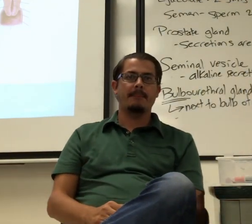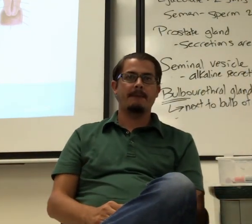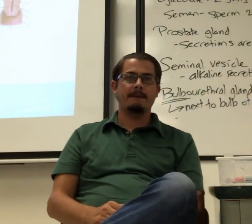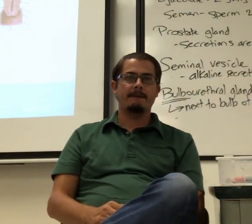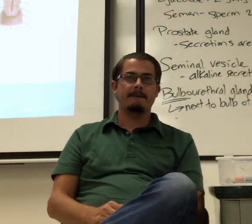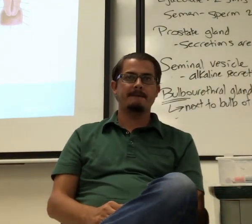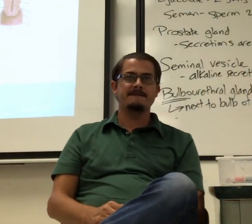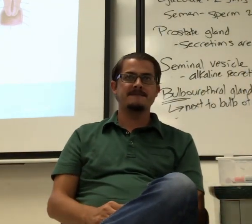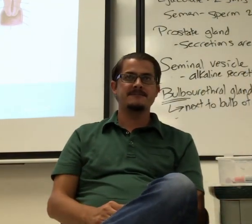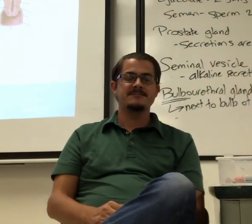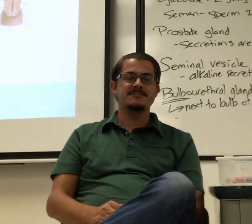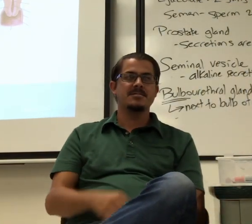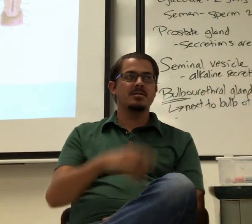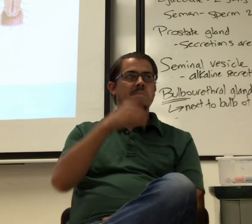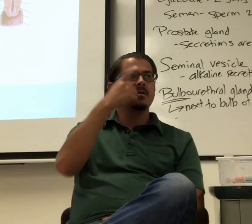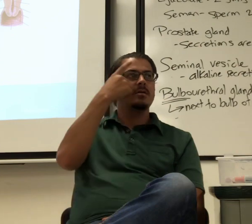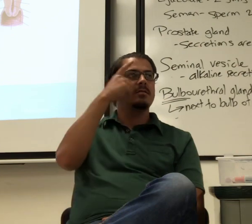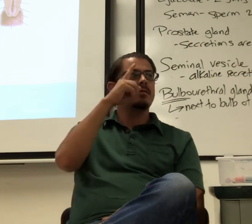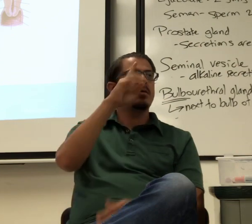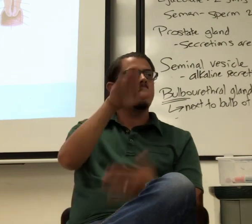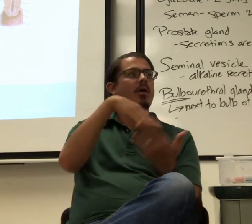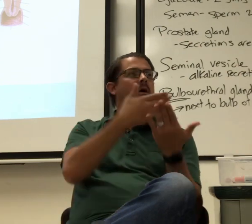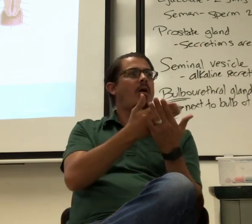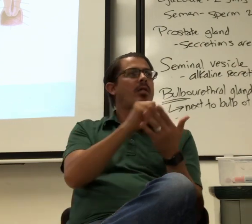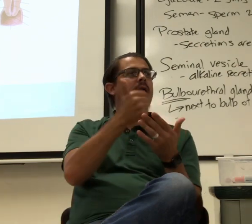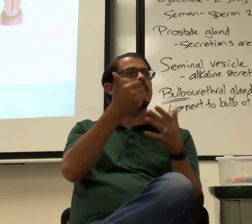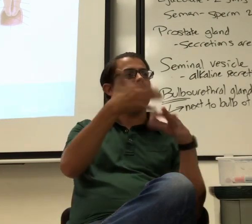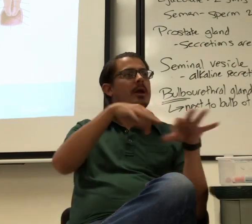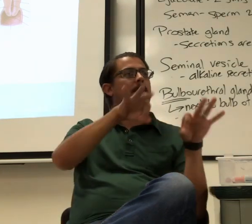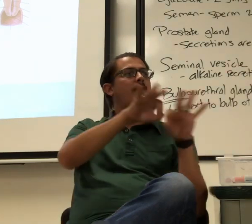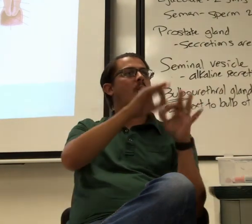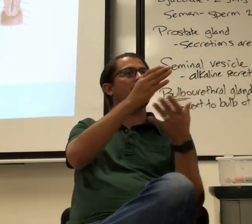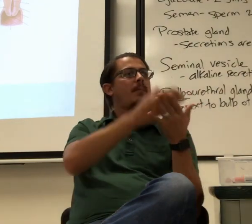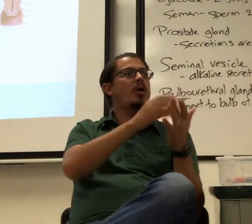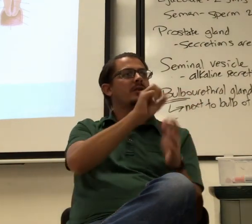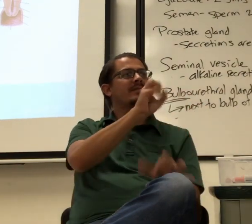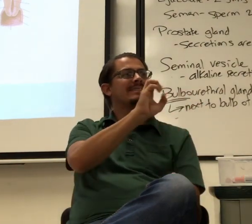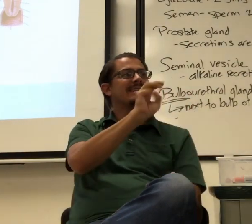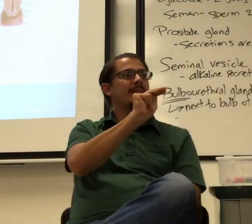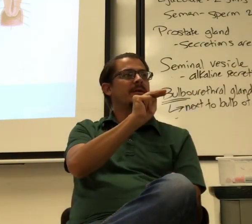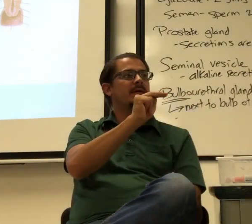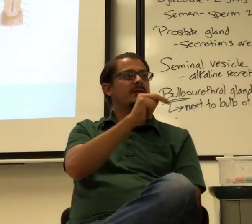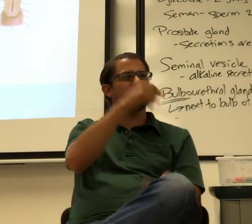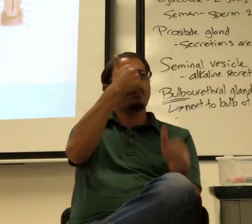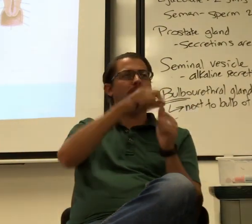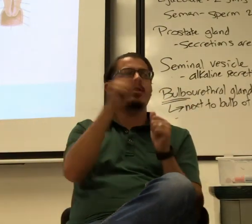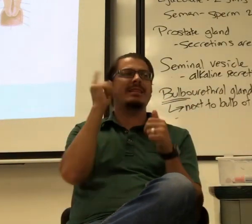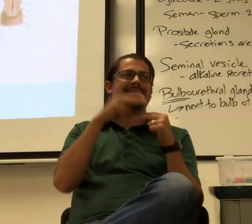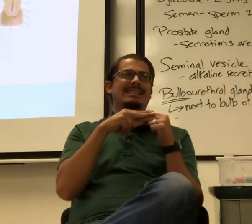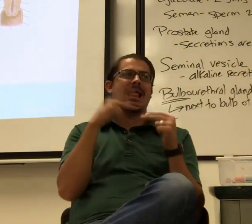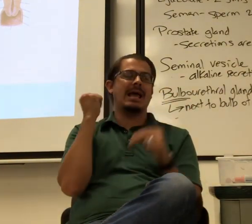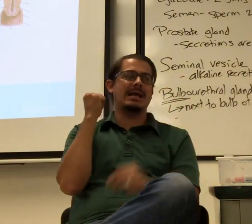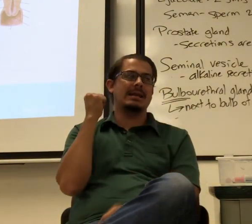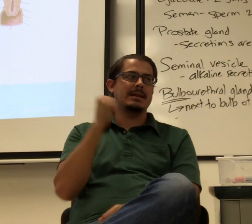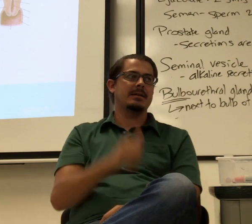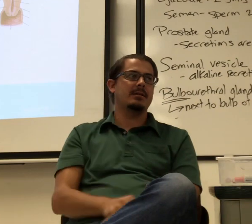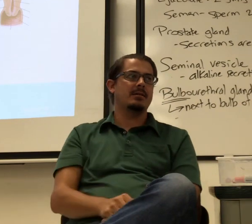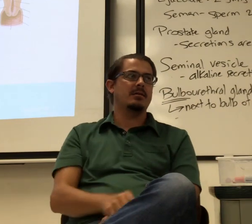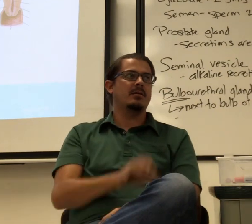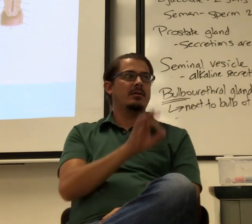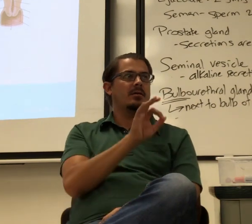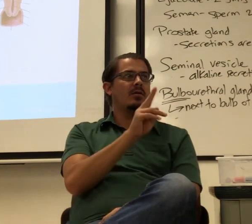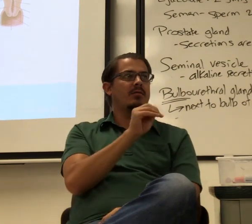So in terms of all the other important contents of the semen, just note this slide. I just kind of listed a few things. Fructose and